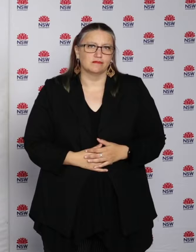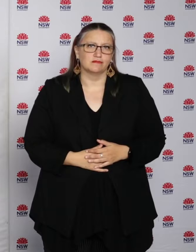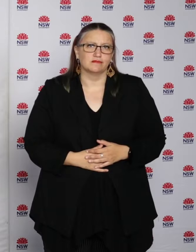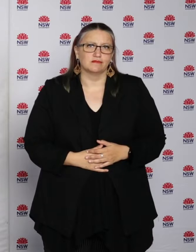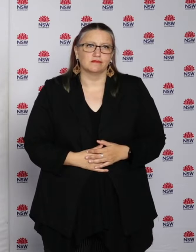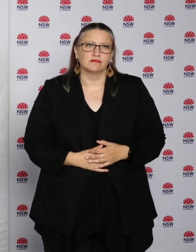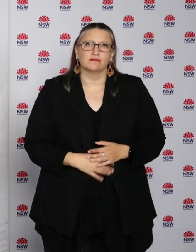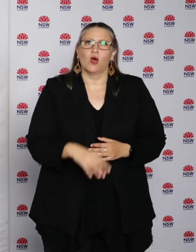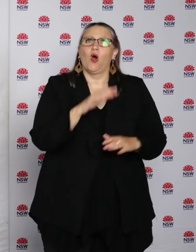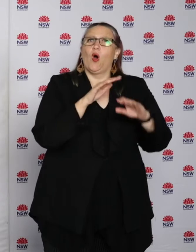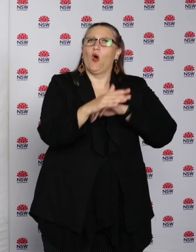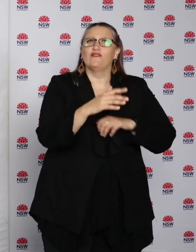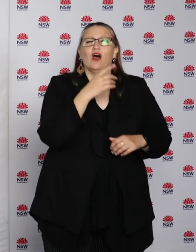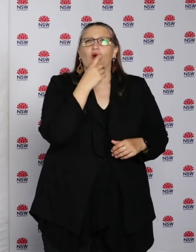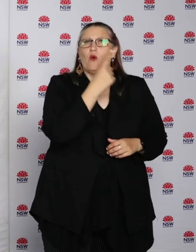were